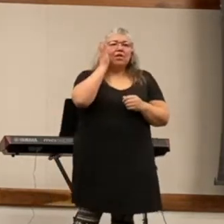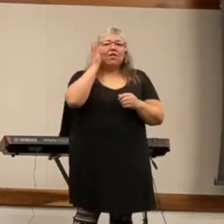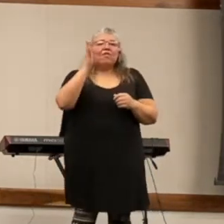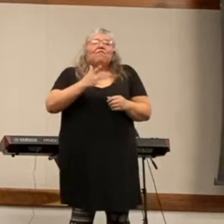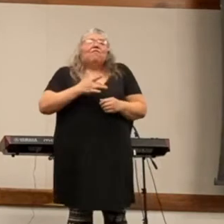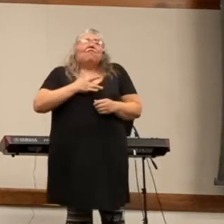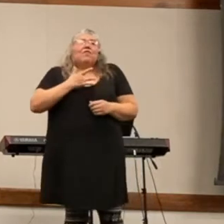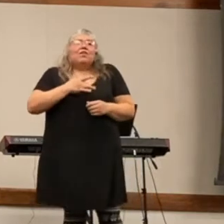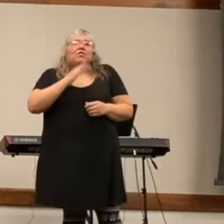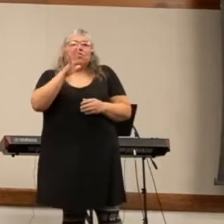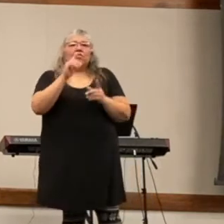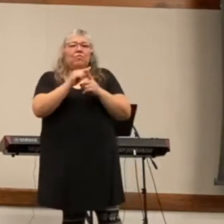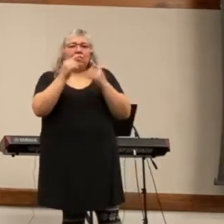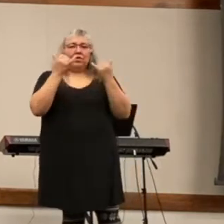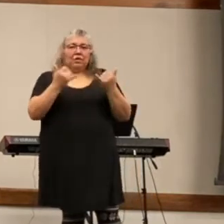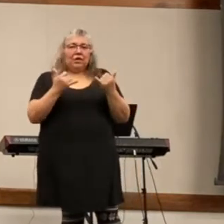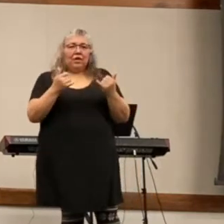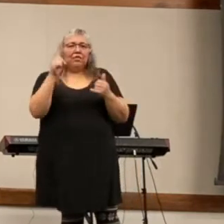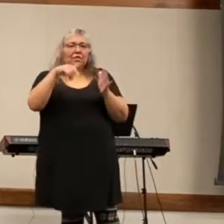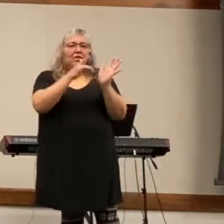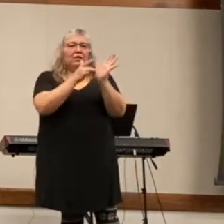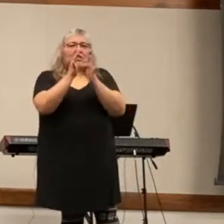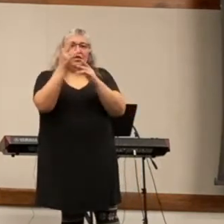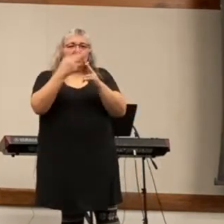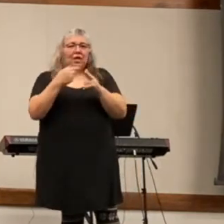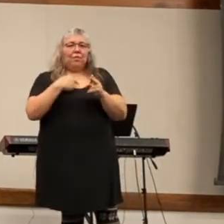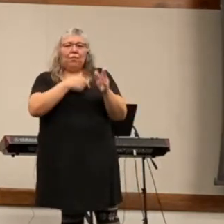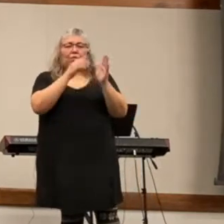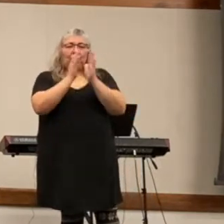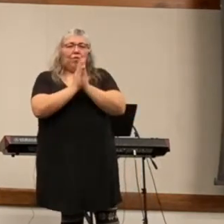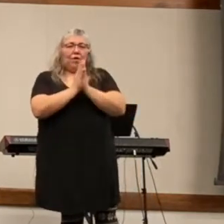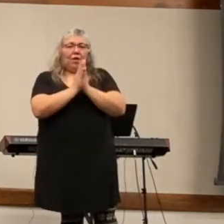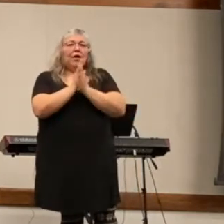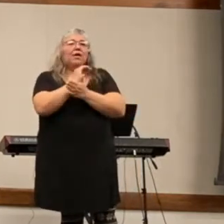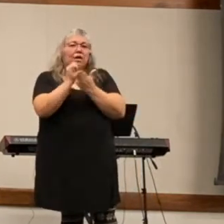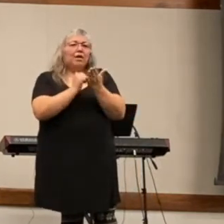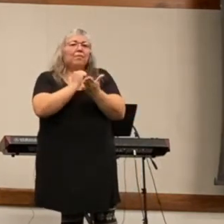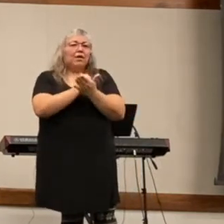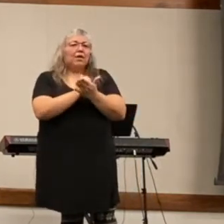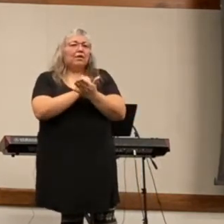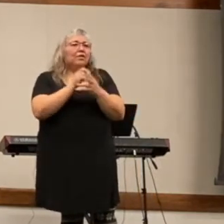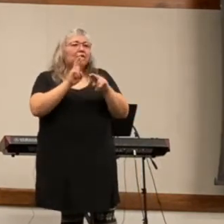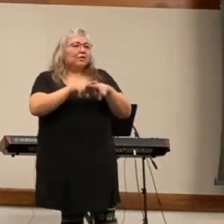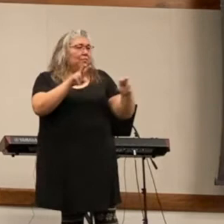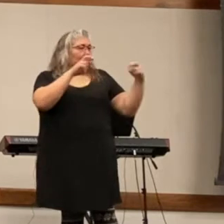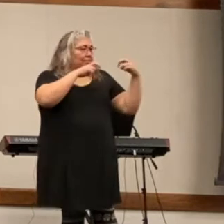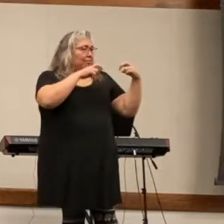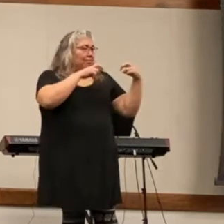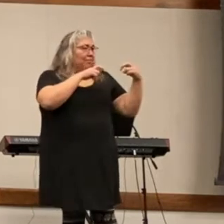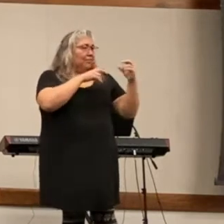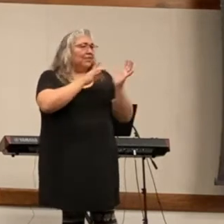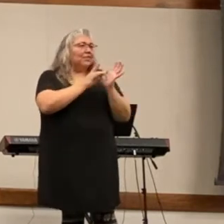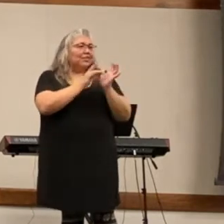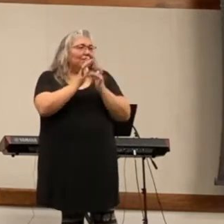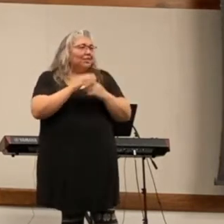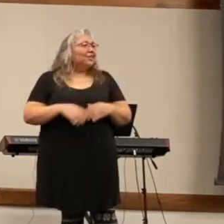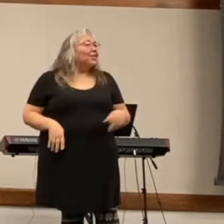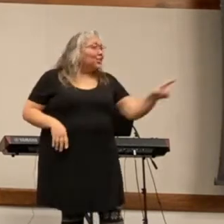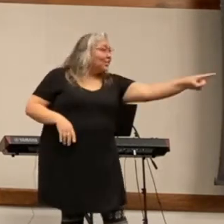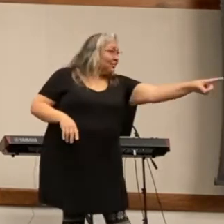word today. And it's in Jesus' name we pray. Amen. Hey, when you sit down, turn to the person next to you and say, Jesus looks good on